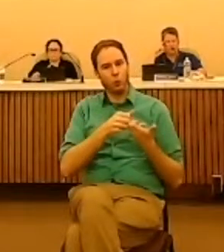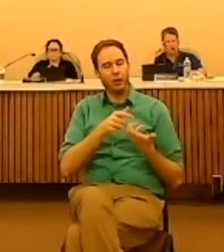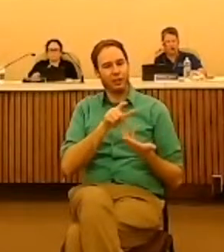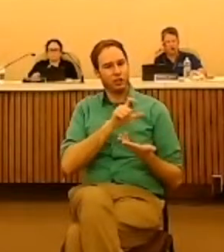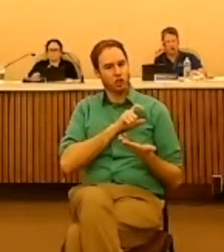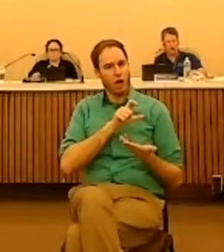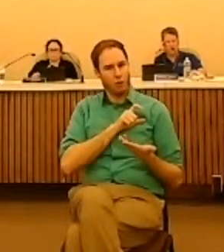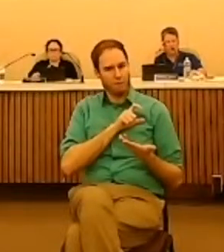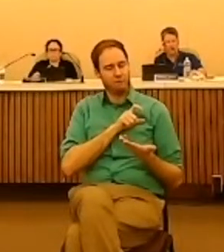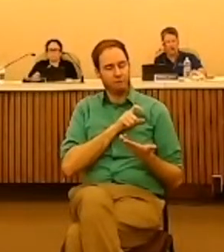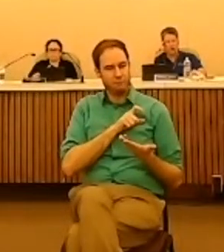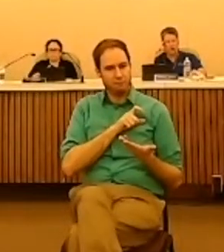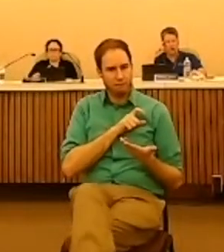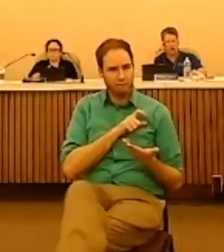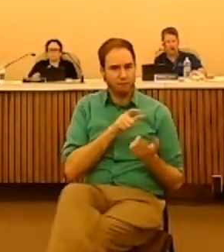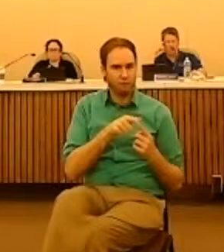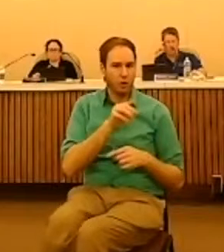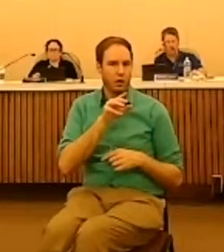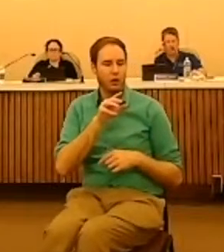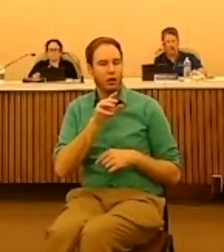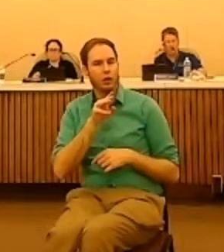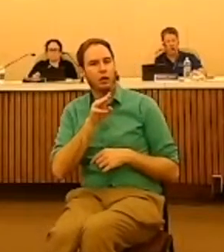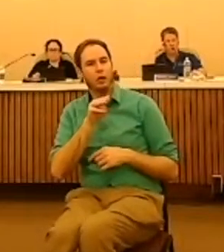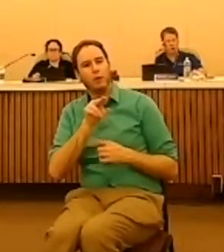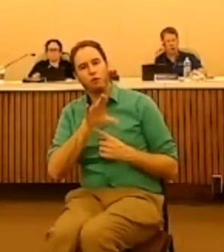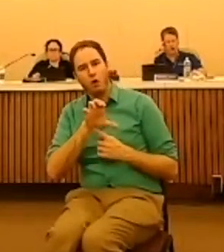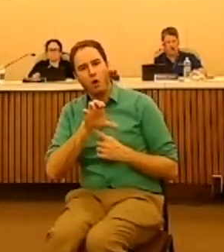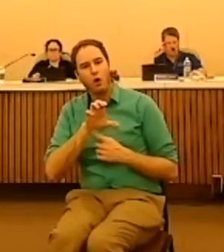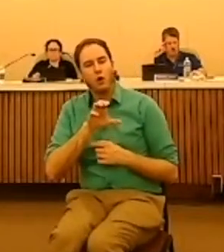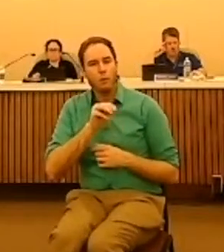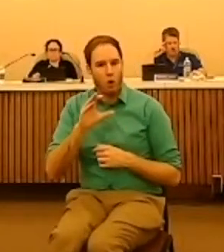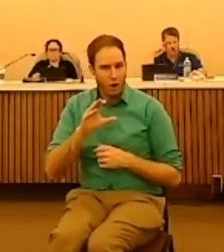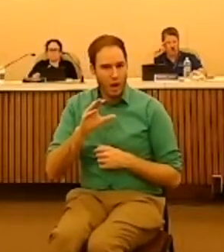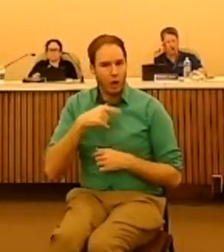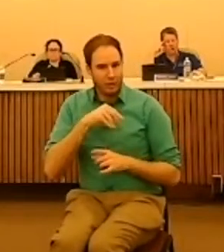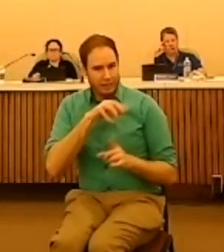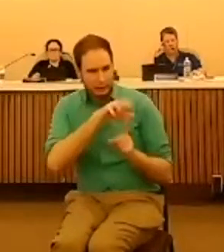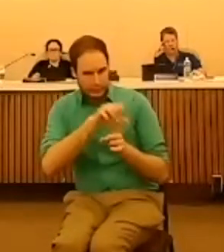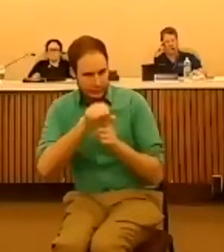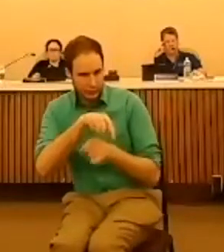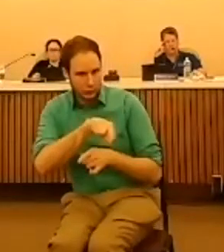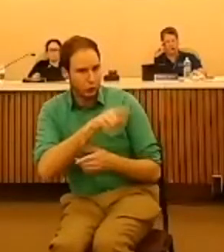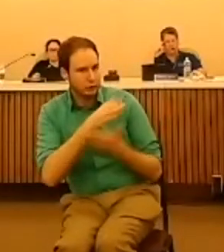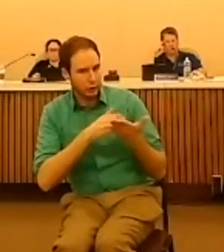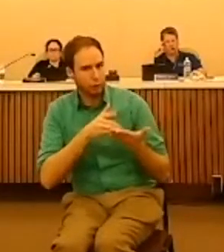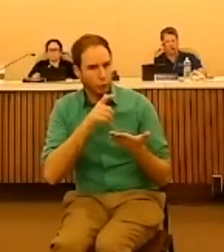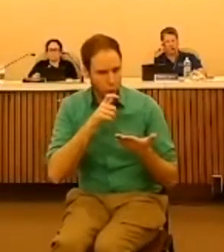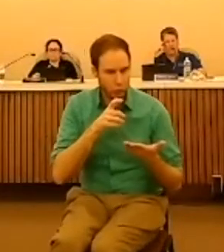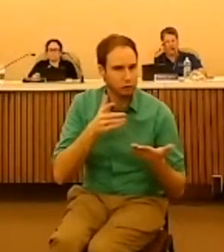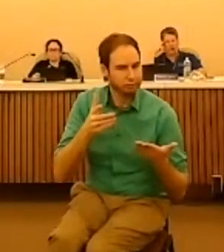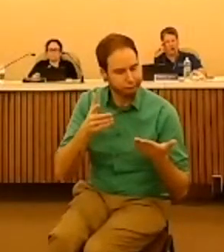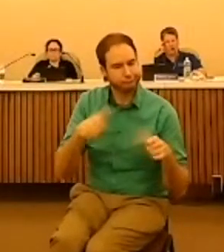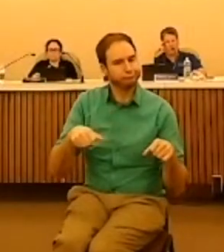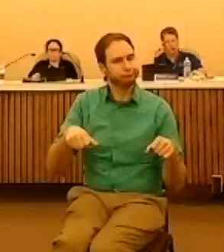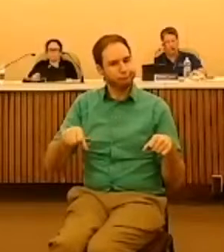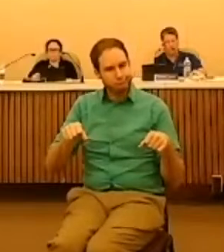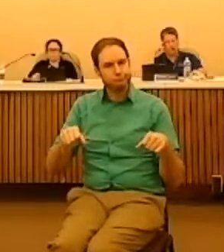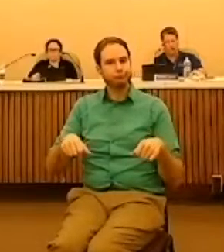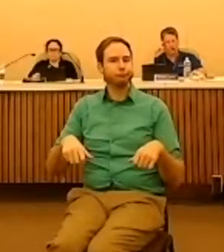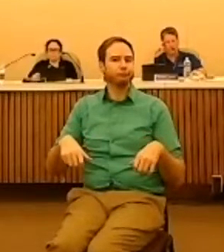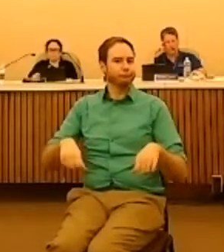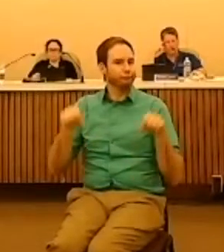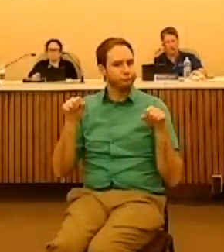sheriff's, Monroe County Sheriff's Office. We did catch some of the people who were riding